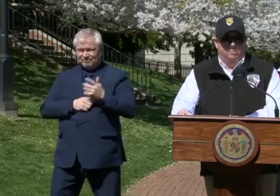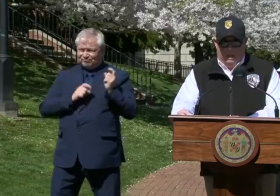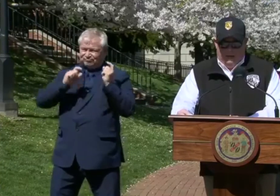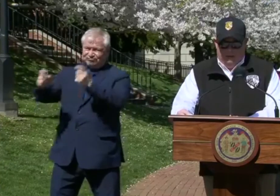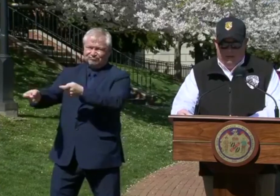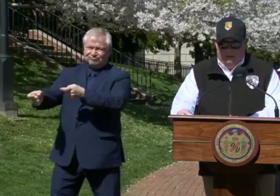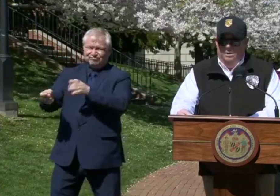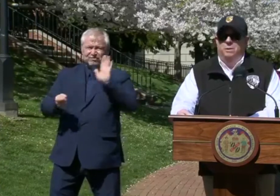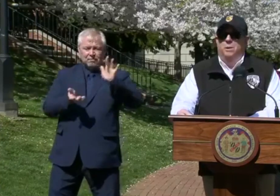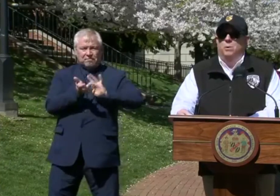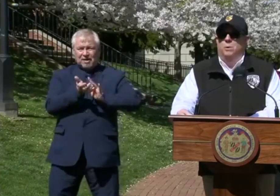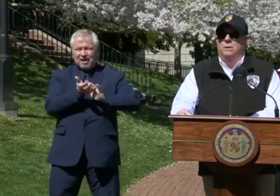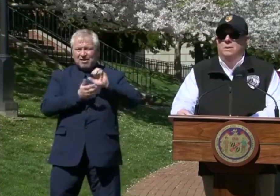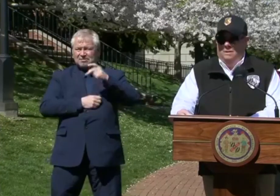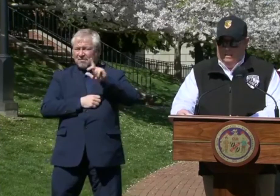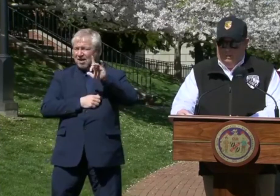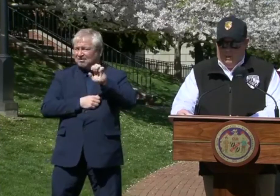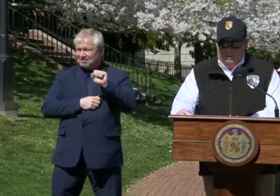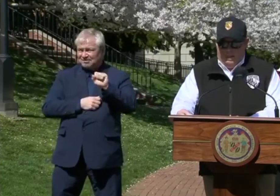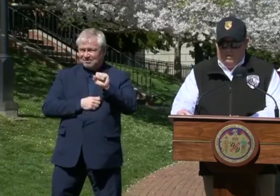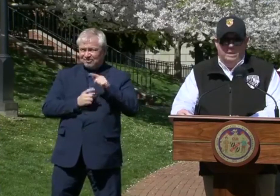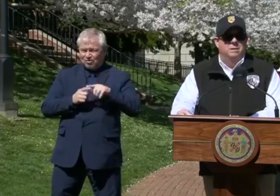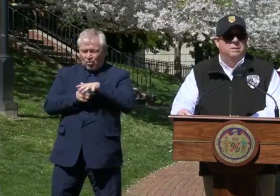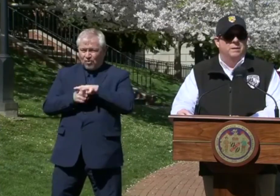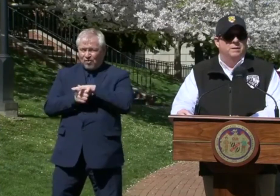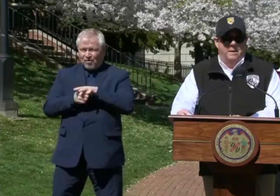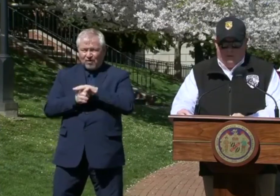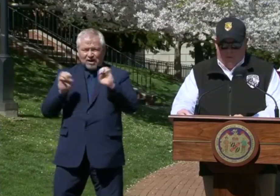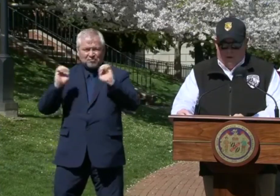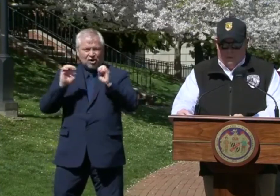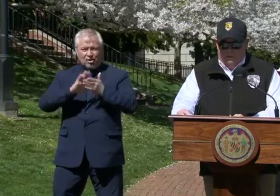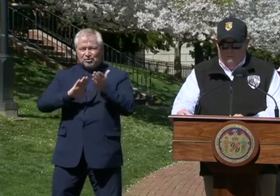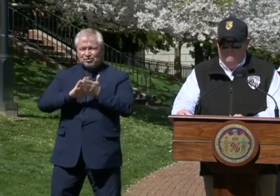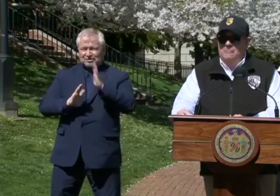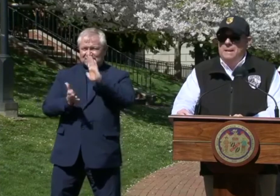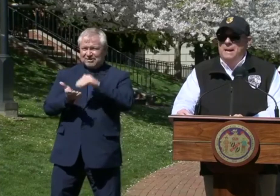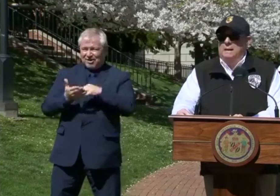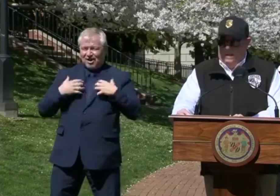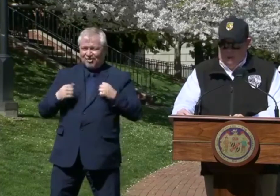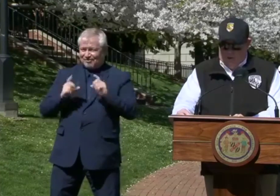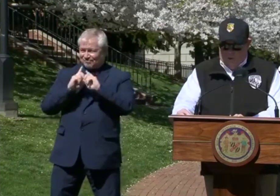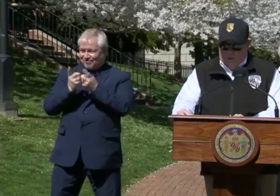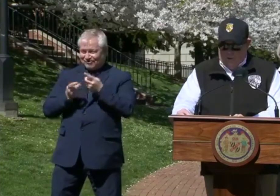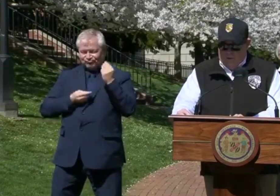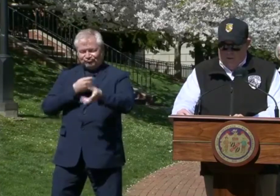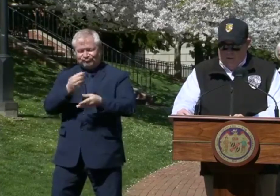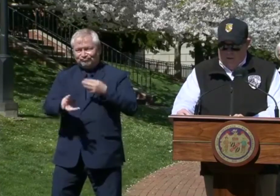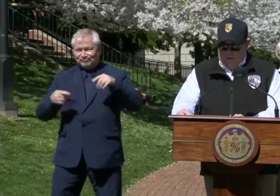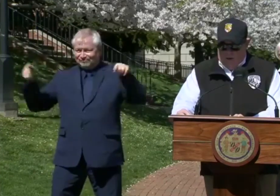medical supplies to their local emergency operations centers and health departments. Allegheny